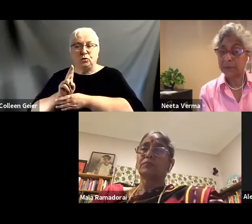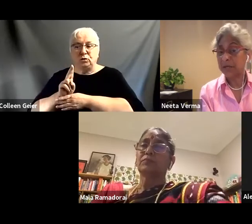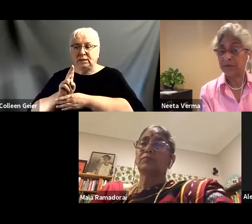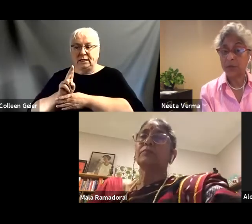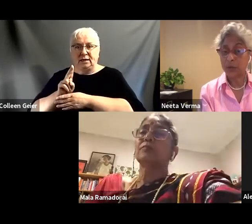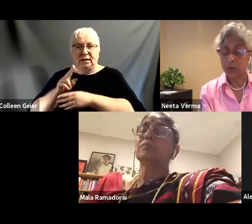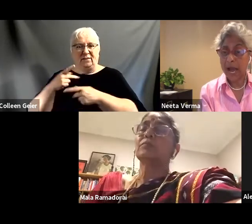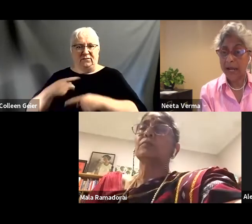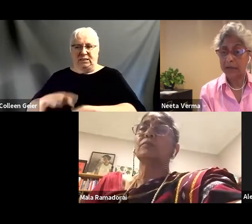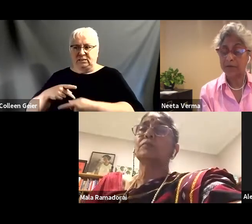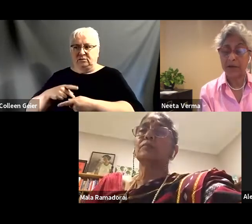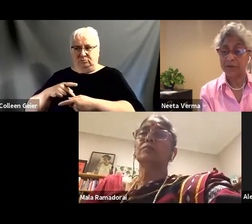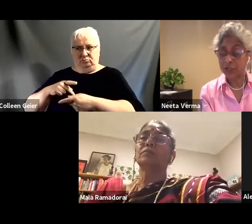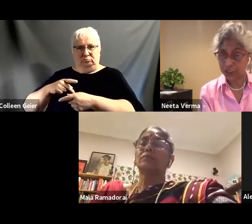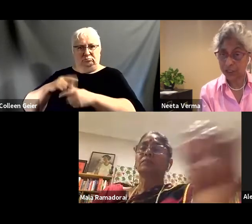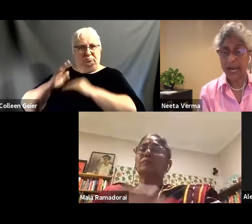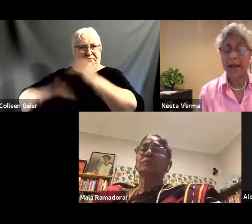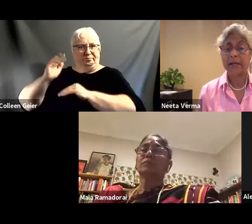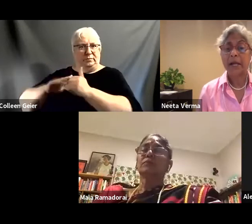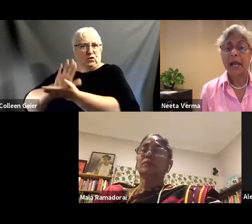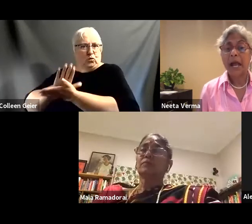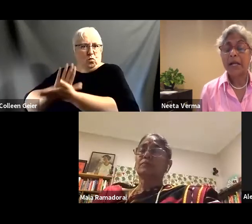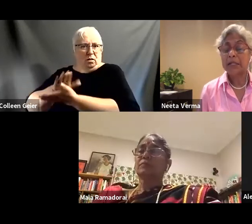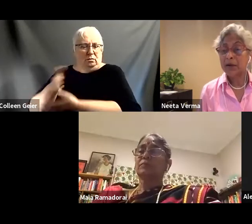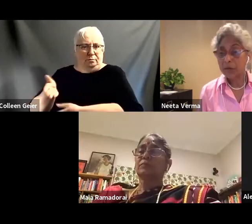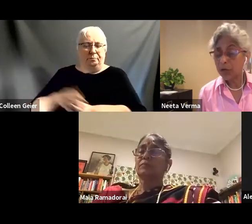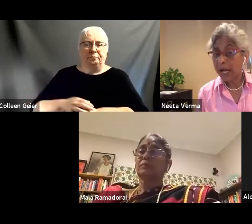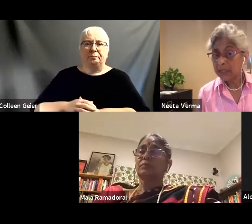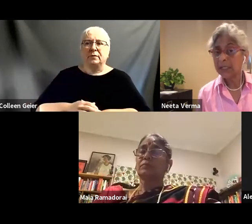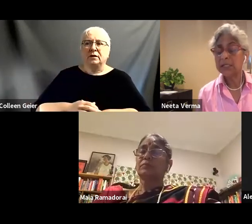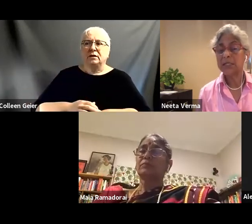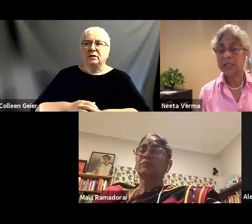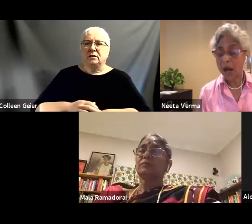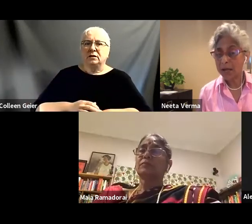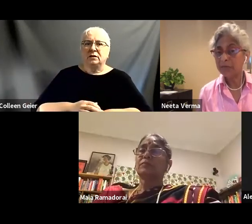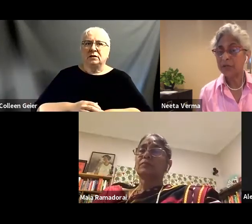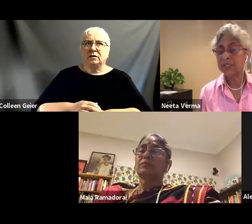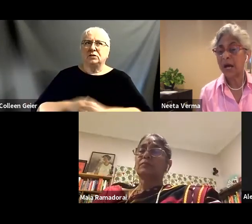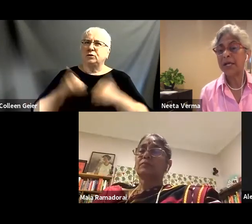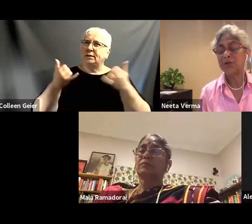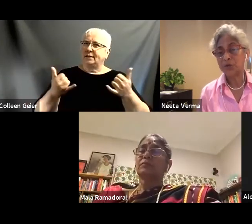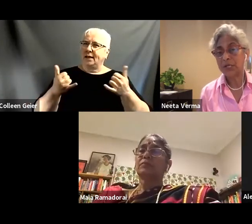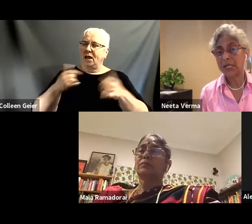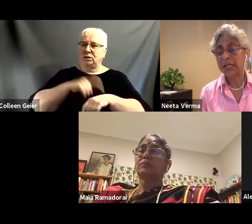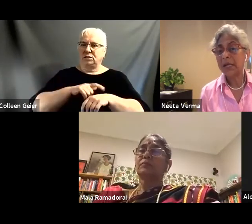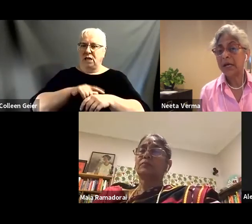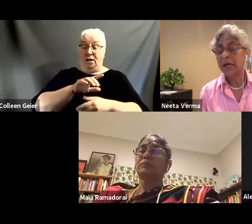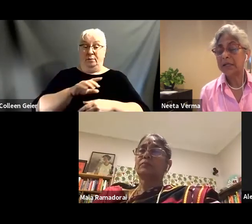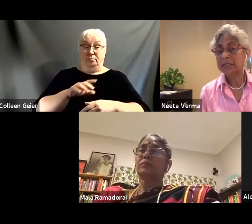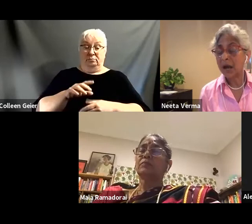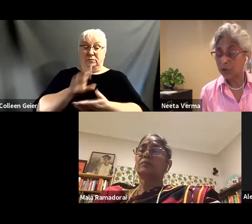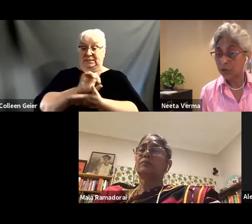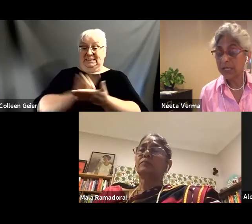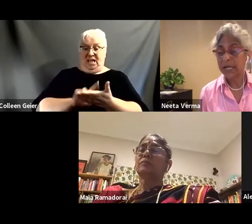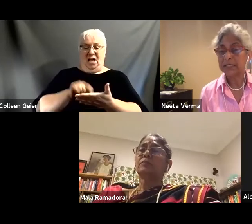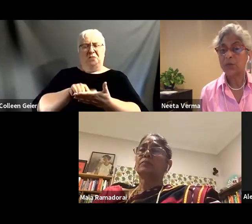setup that we have traditionally had. And therefore, I think it's a time for design to really